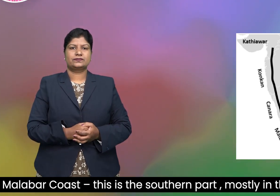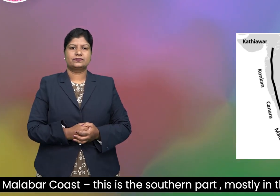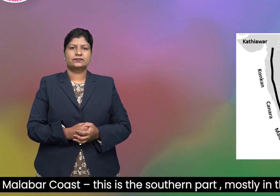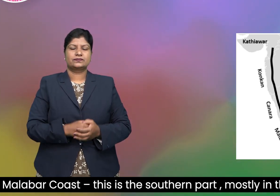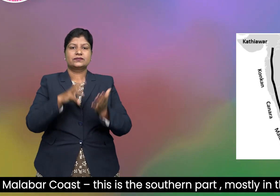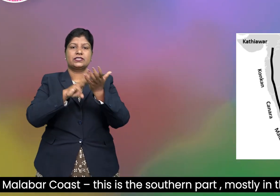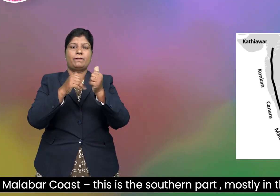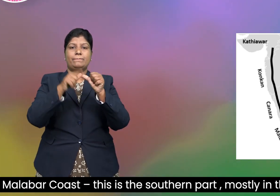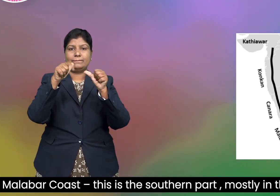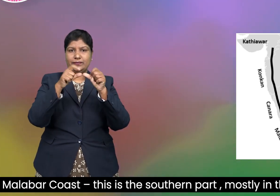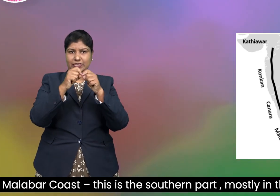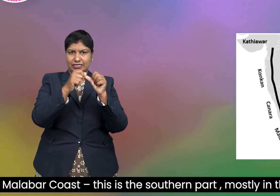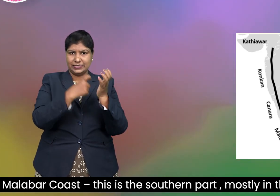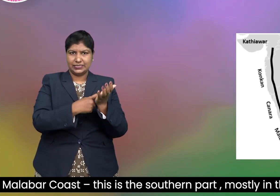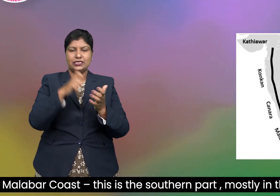Malabar coast